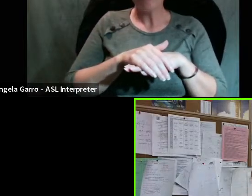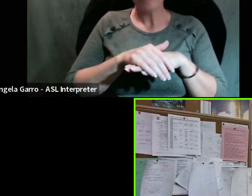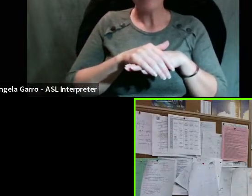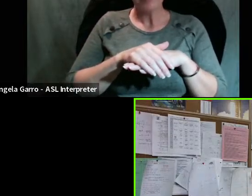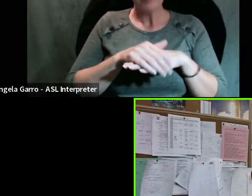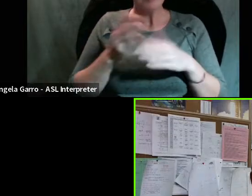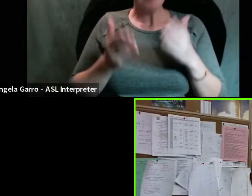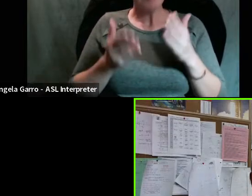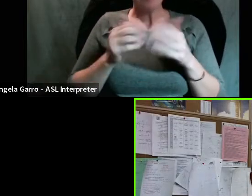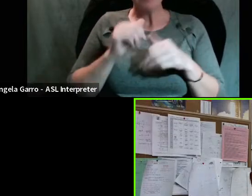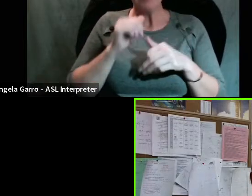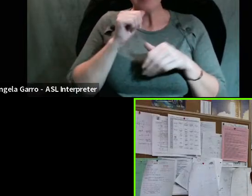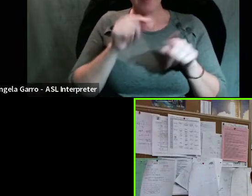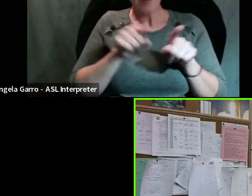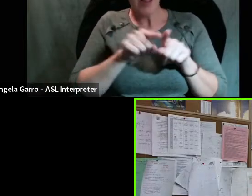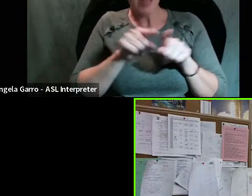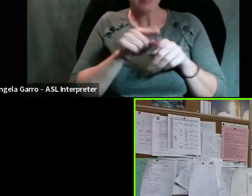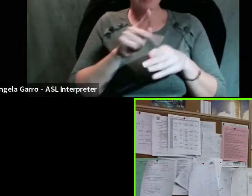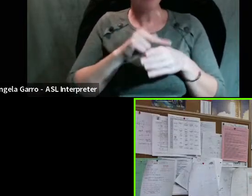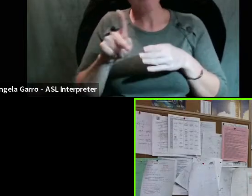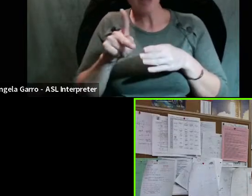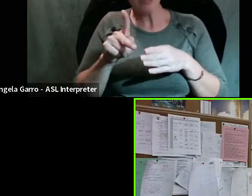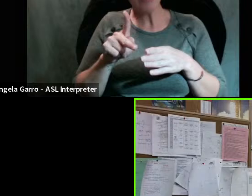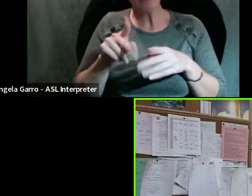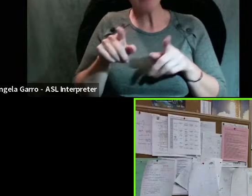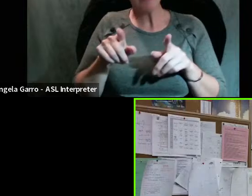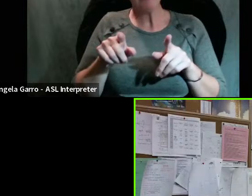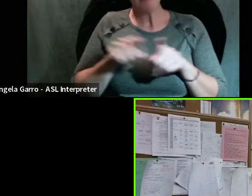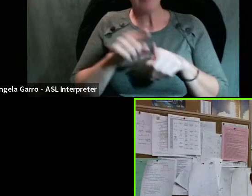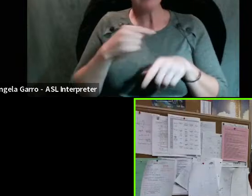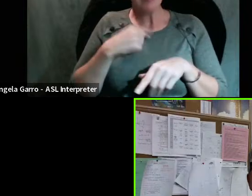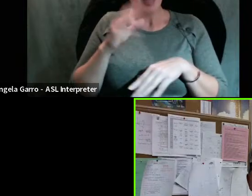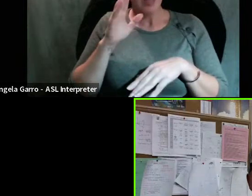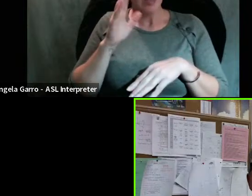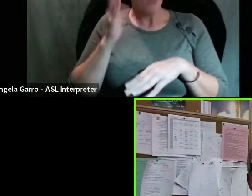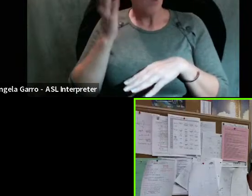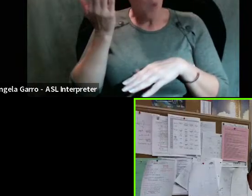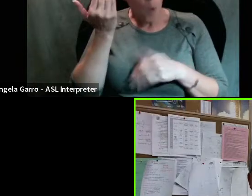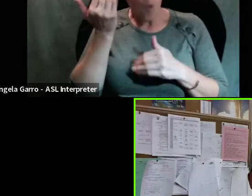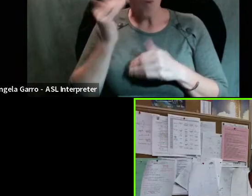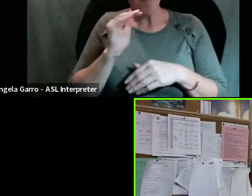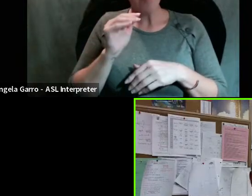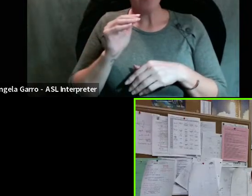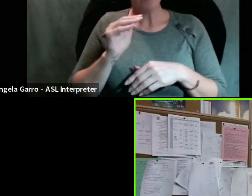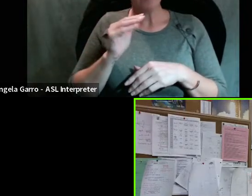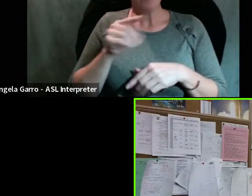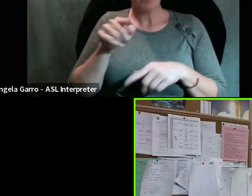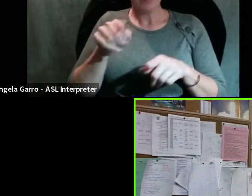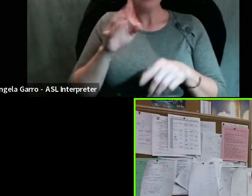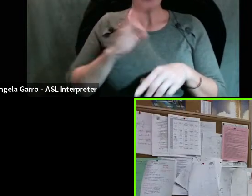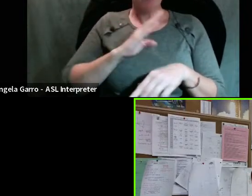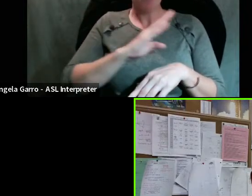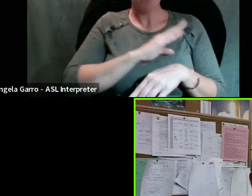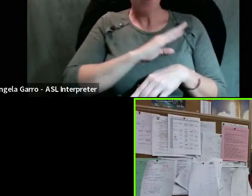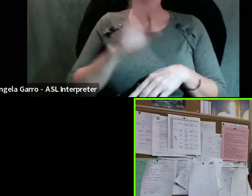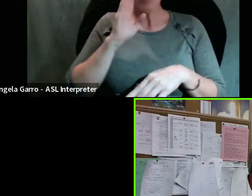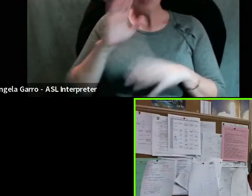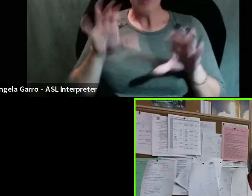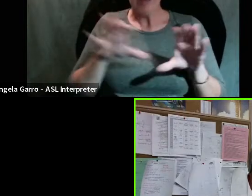as professional as I would hope this board would act. So I'm a bit disappointed in